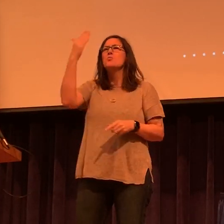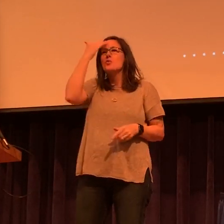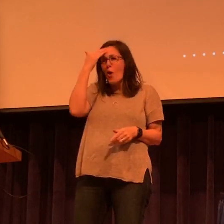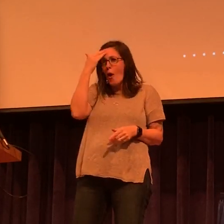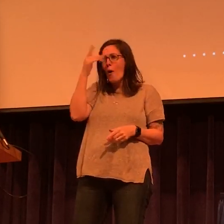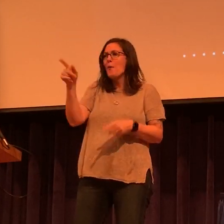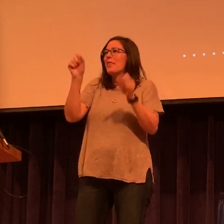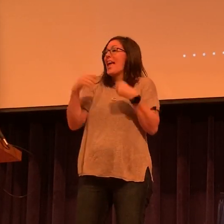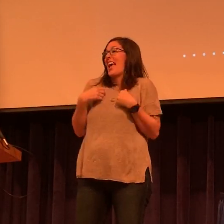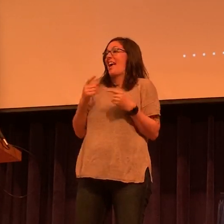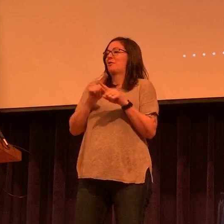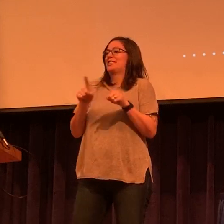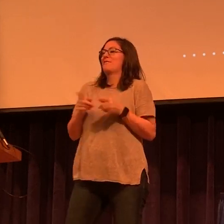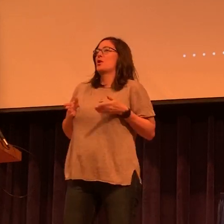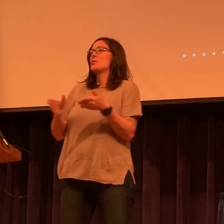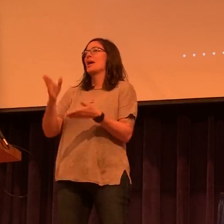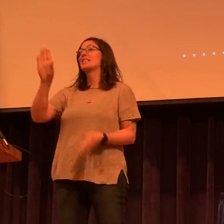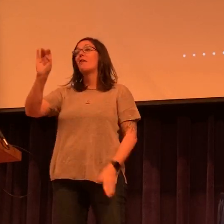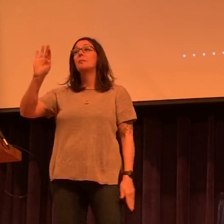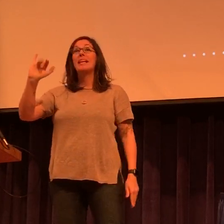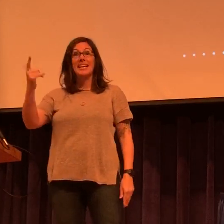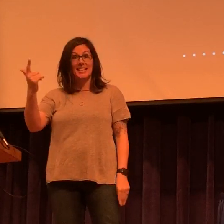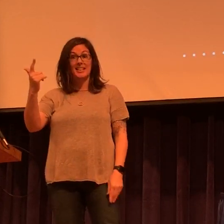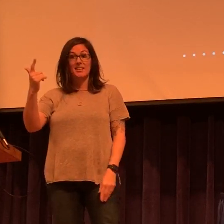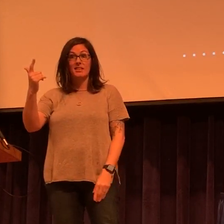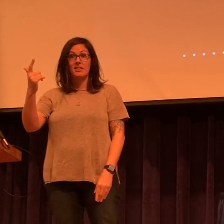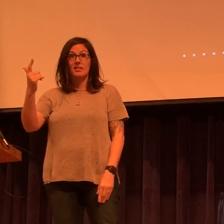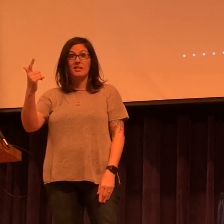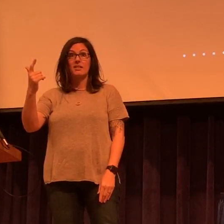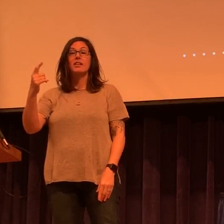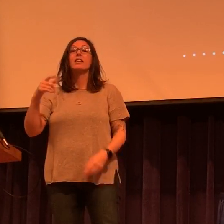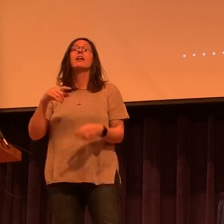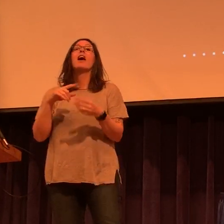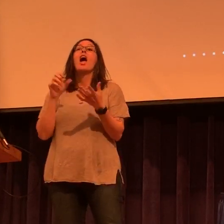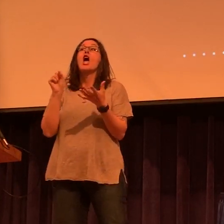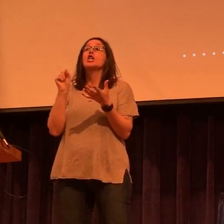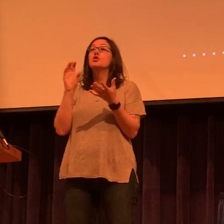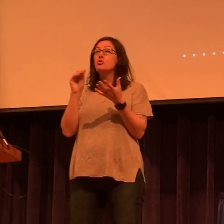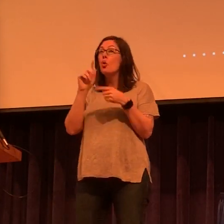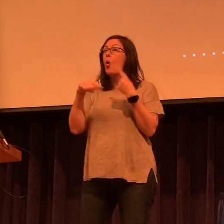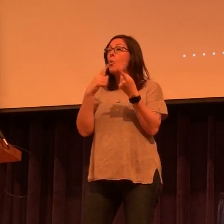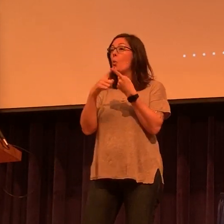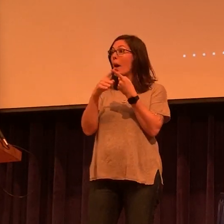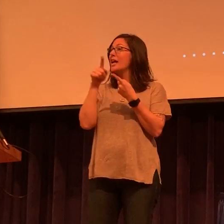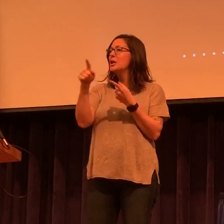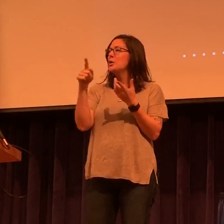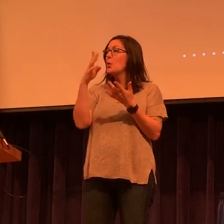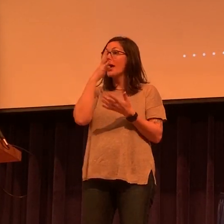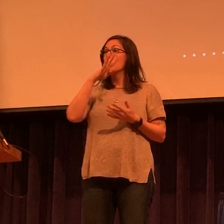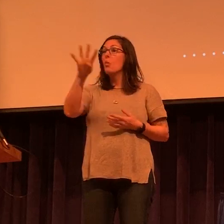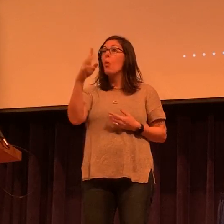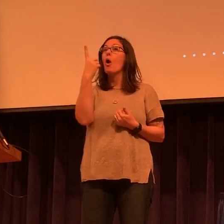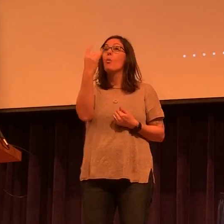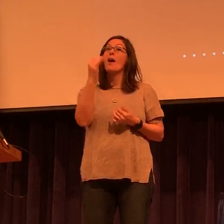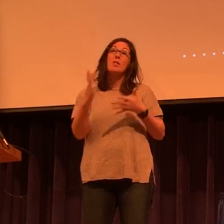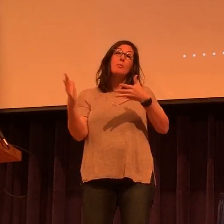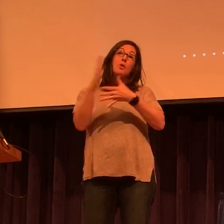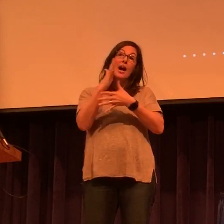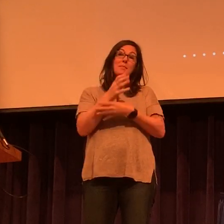can adapt to a number of situations, and you know that humans have multiple ways of being. So when